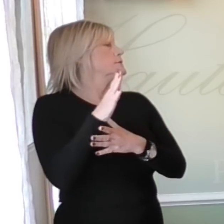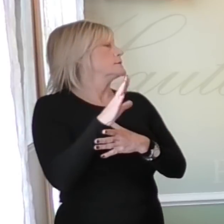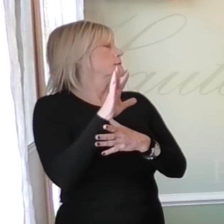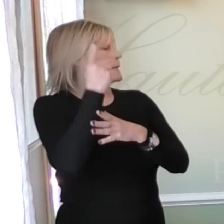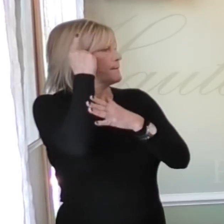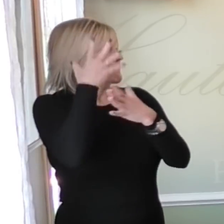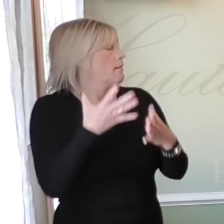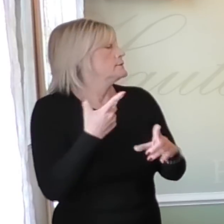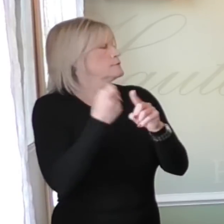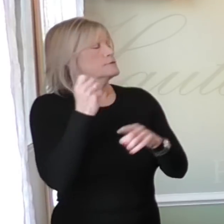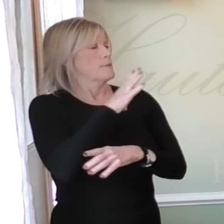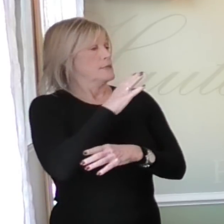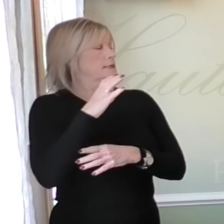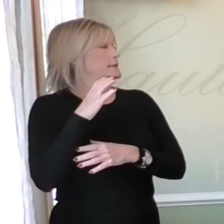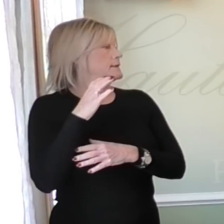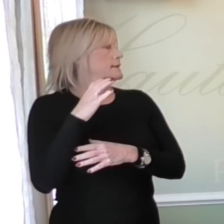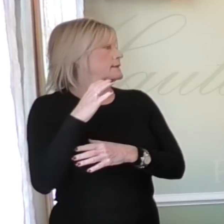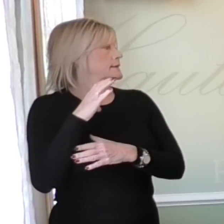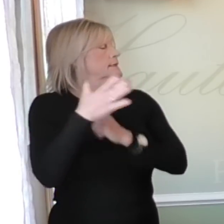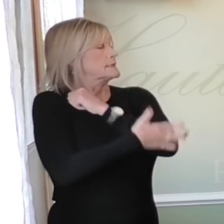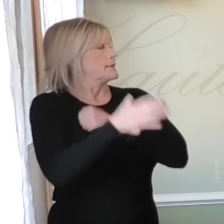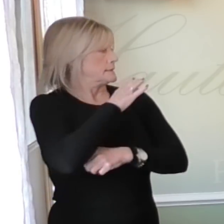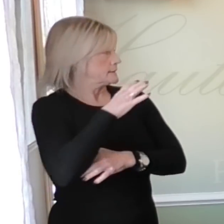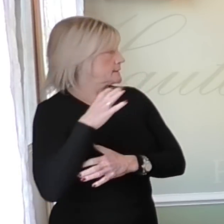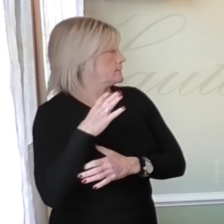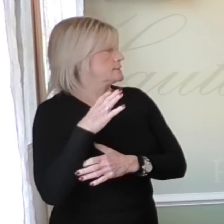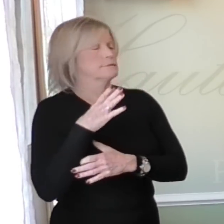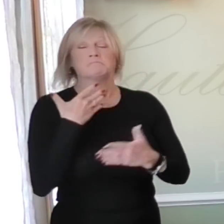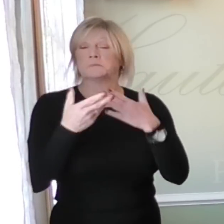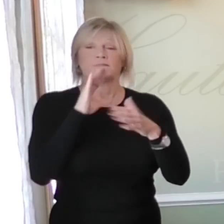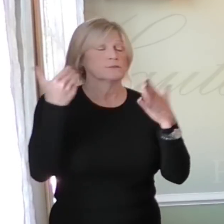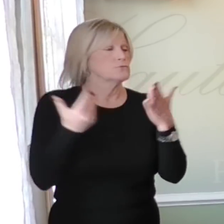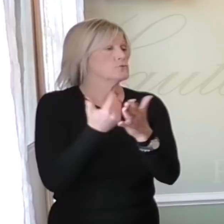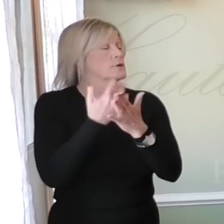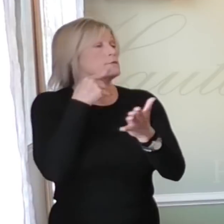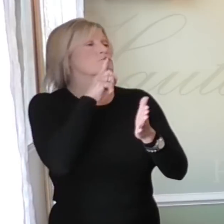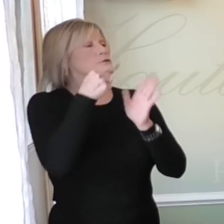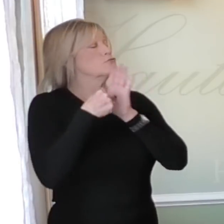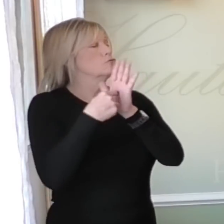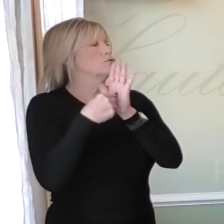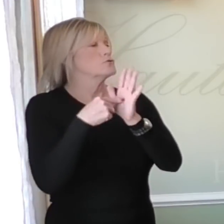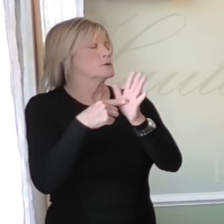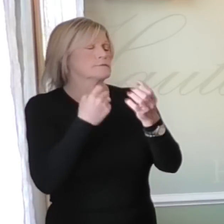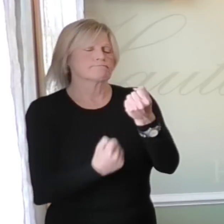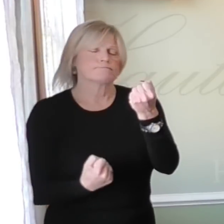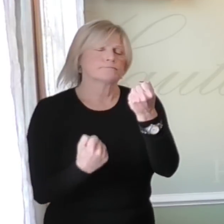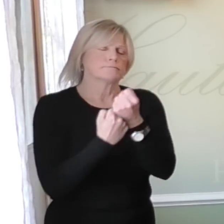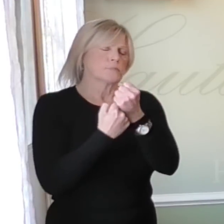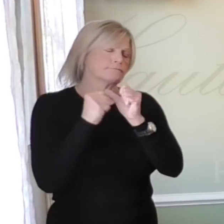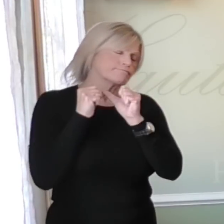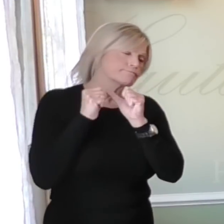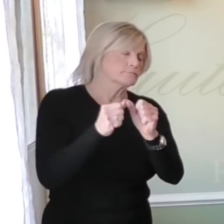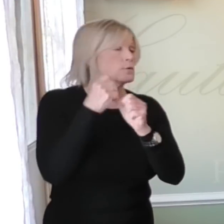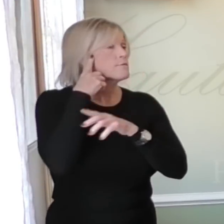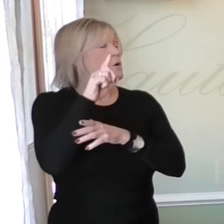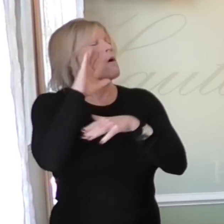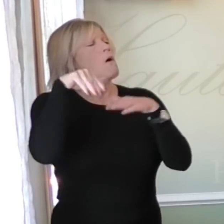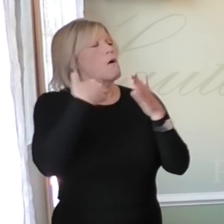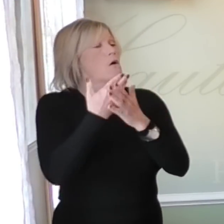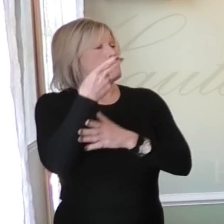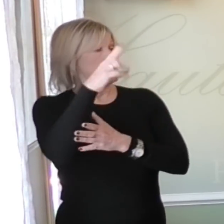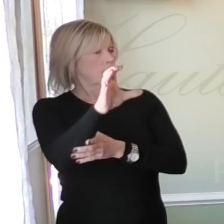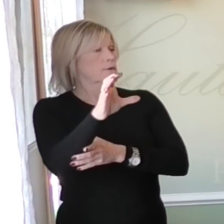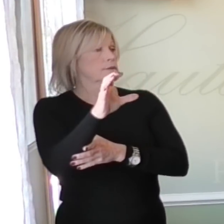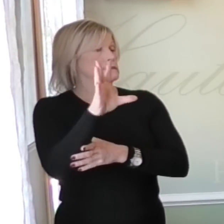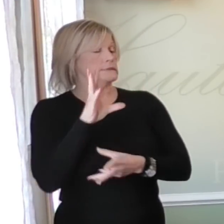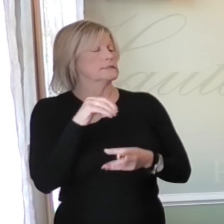County Council who, even brand new, have shown their unwavering support for all of Howard